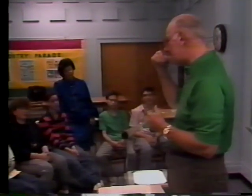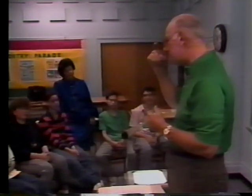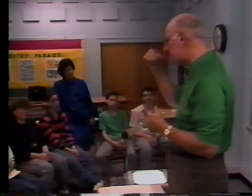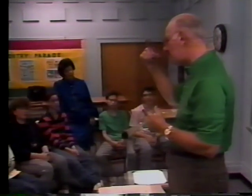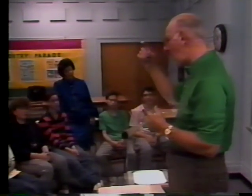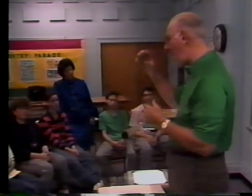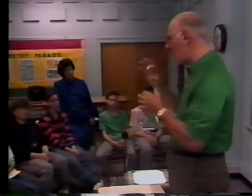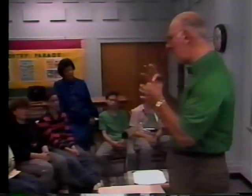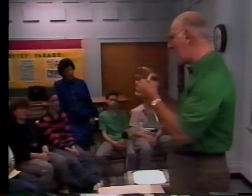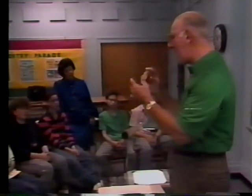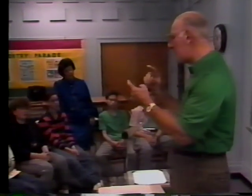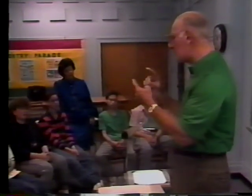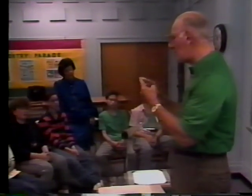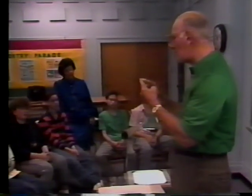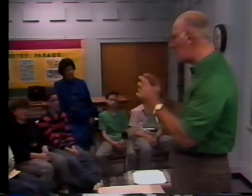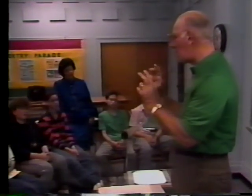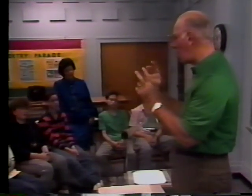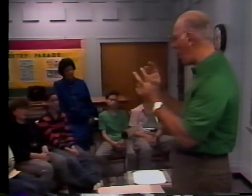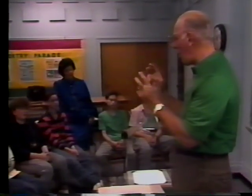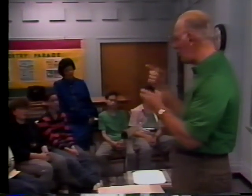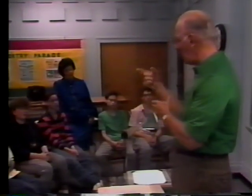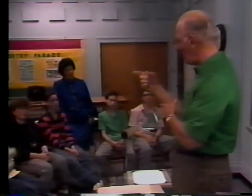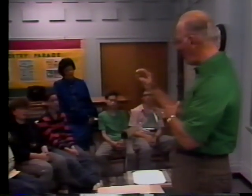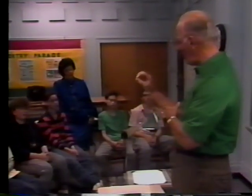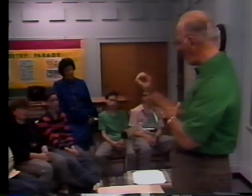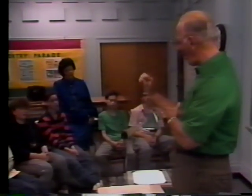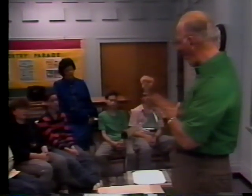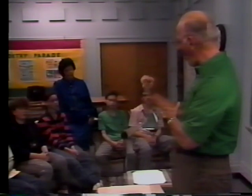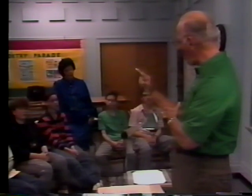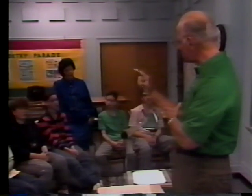Dreams are related to, quote, goals.